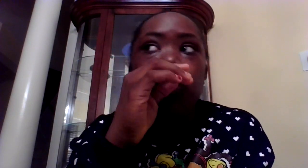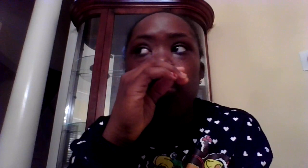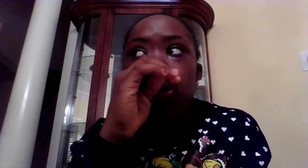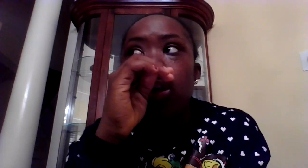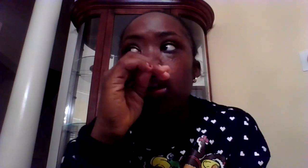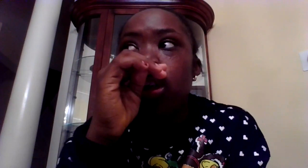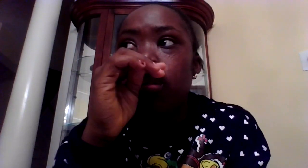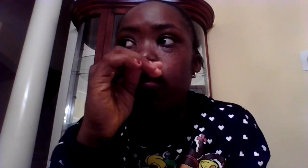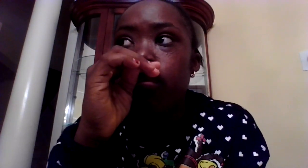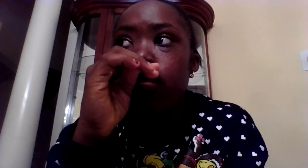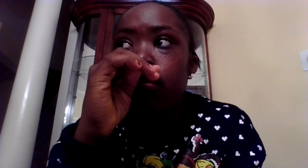when I eat,